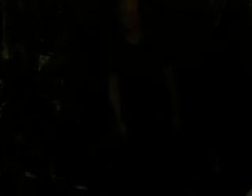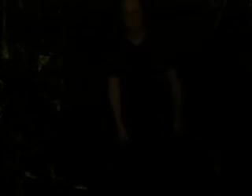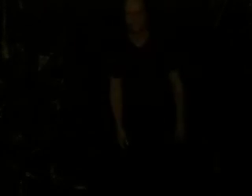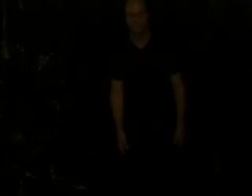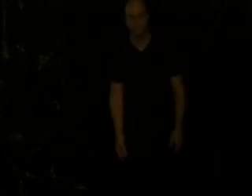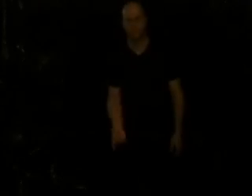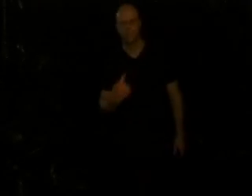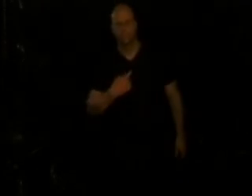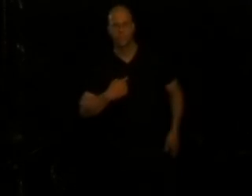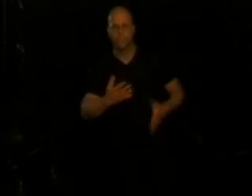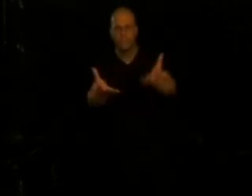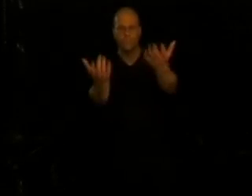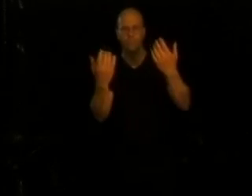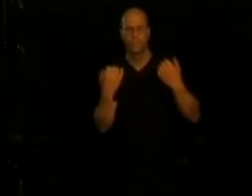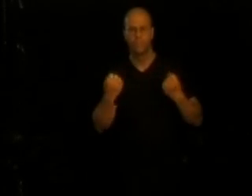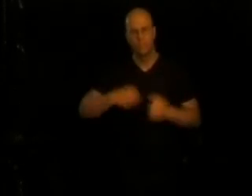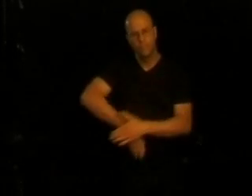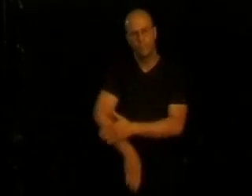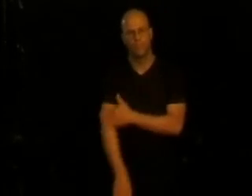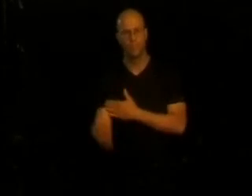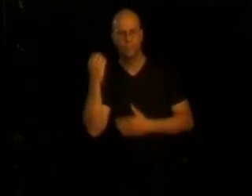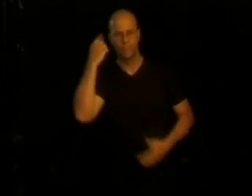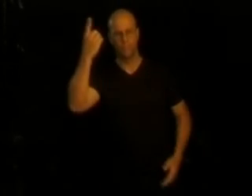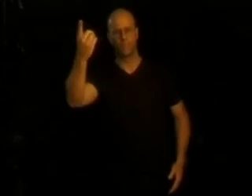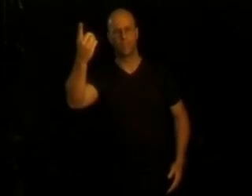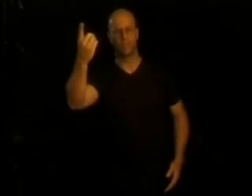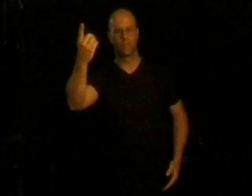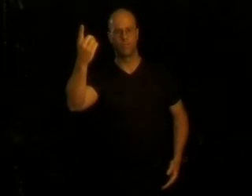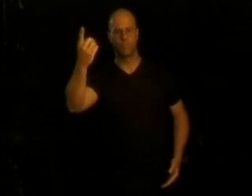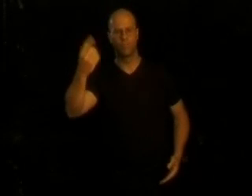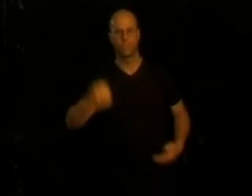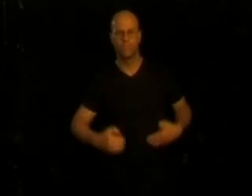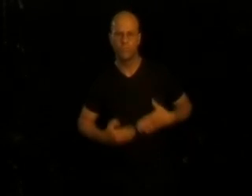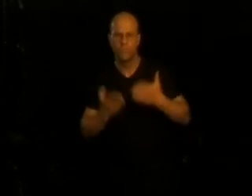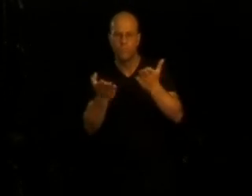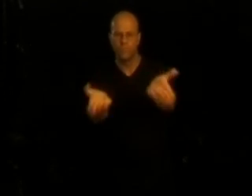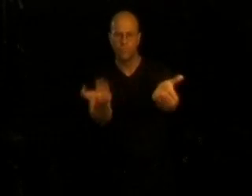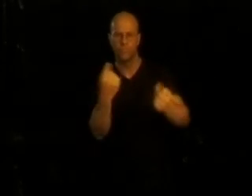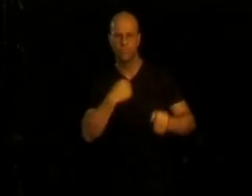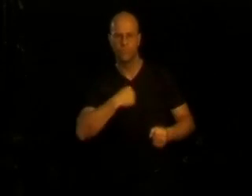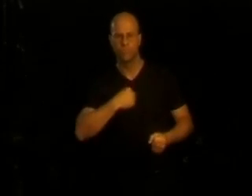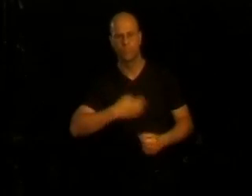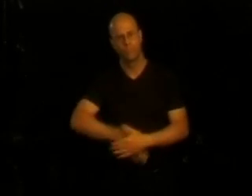I need deeper understanding. Give me